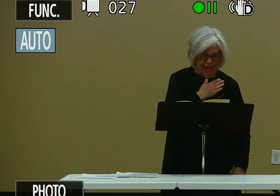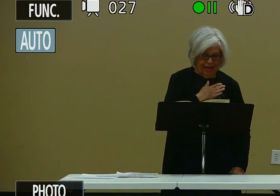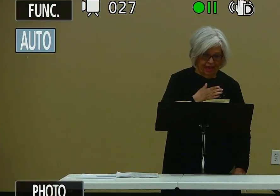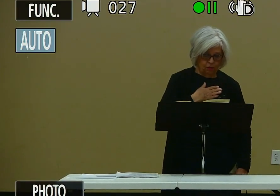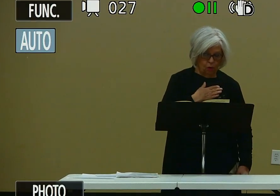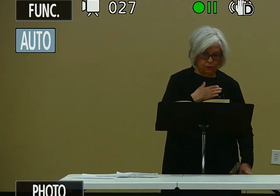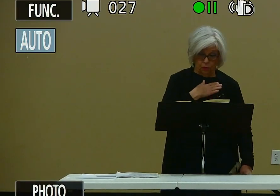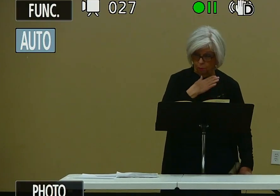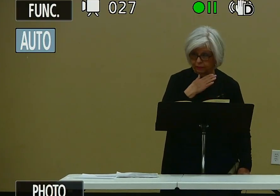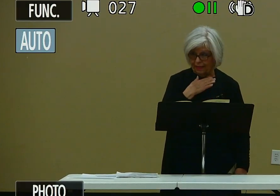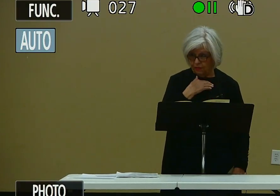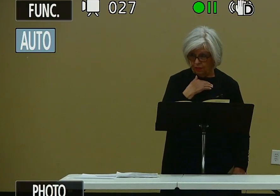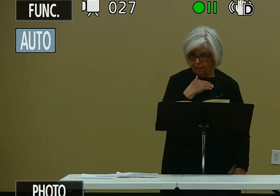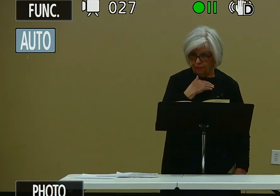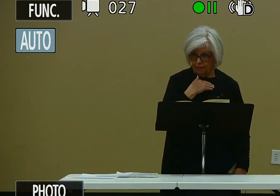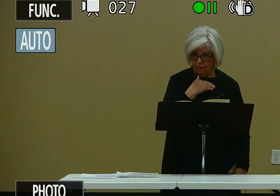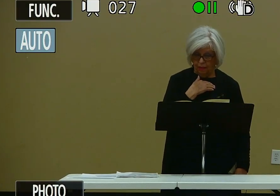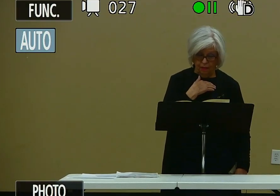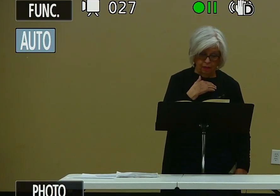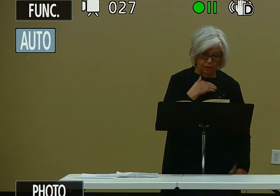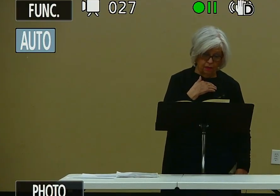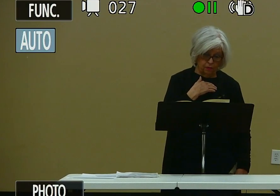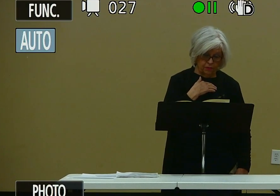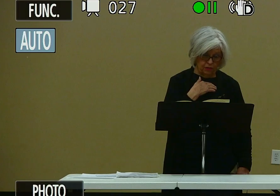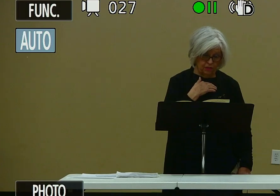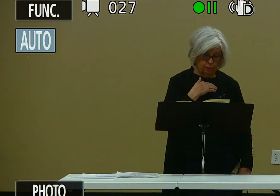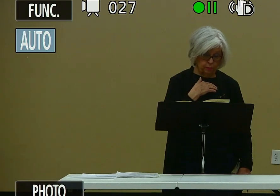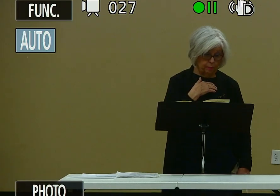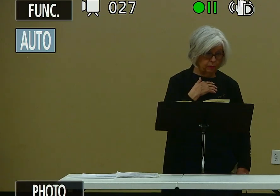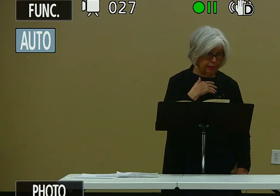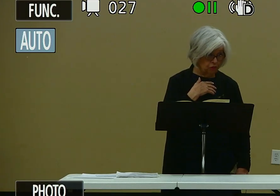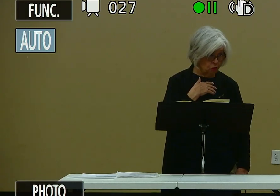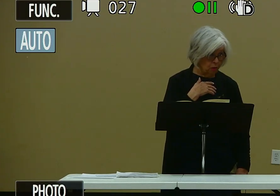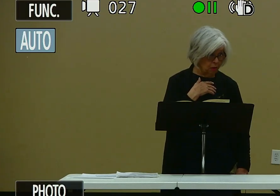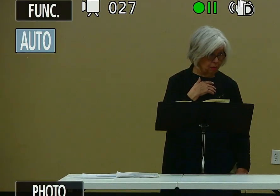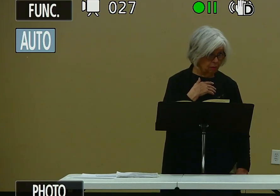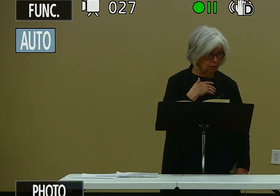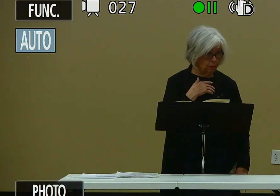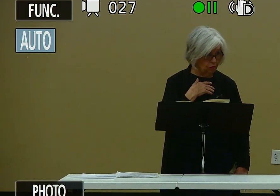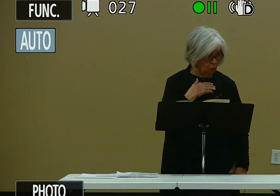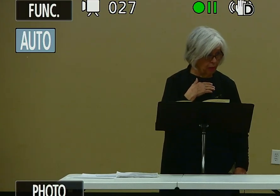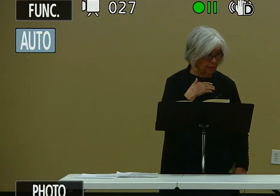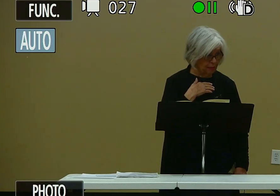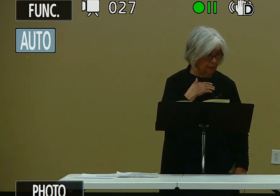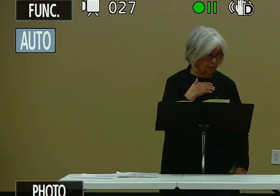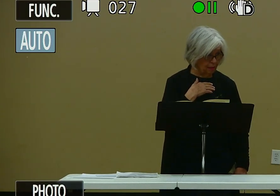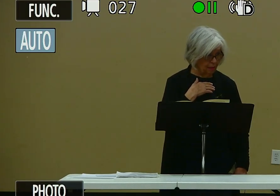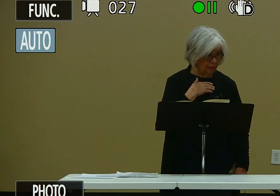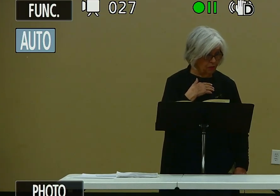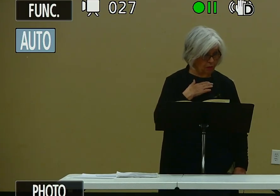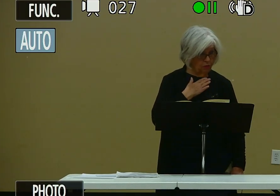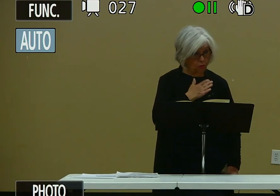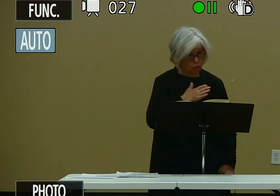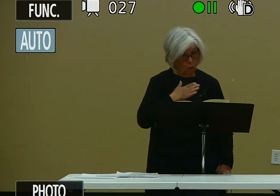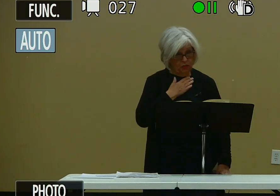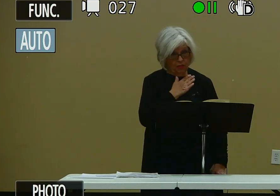and also pleasant. Another synonym would be pleasure or enjoyment. So if you enjoy